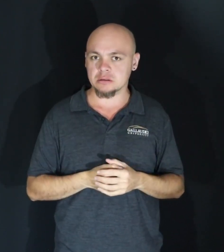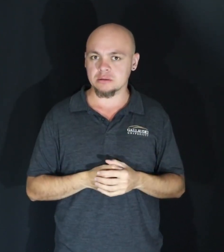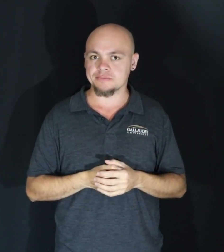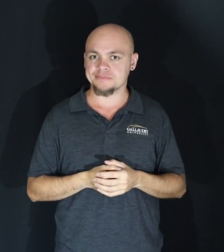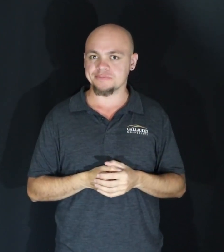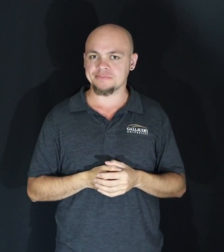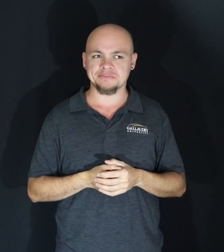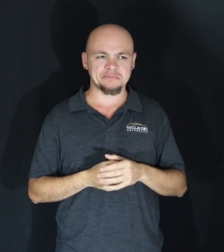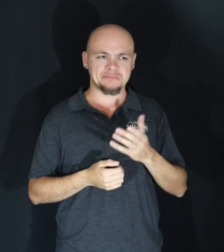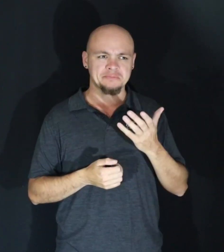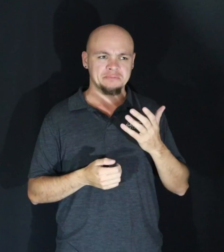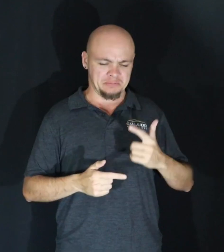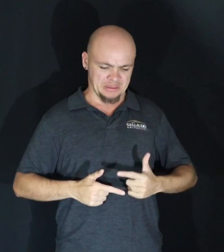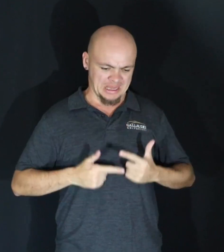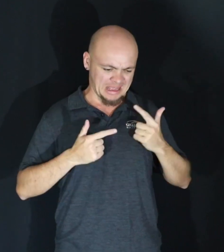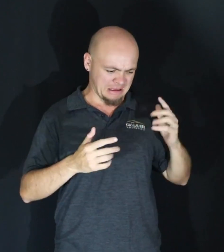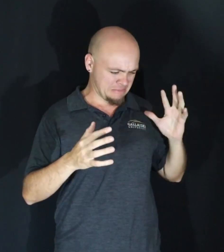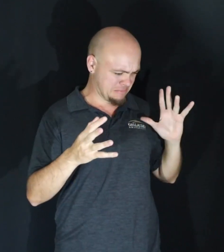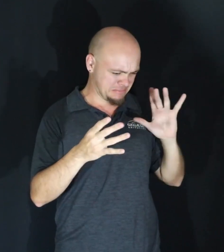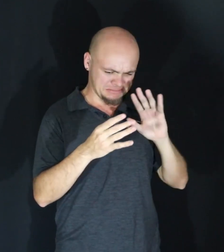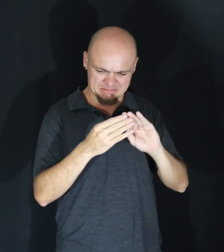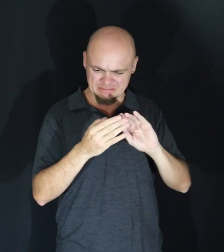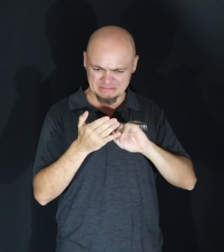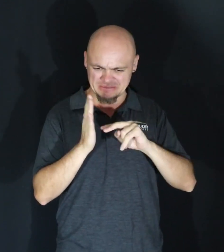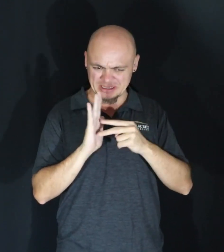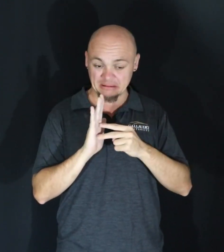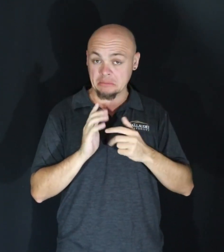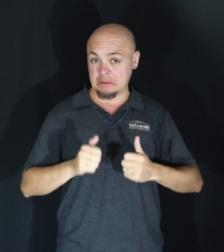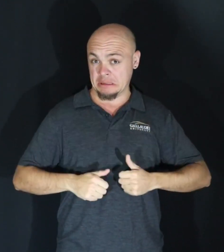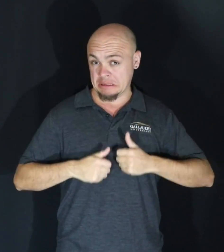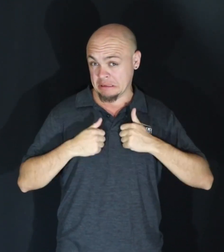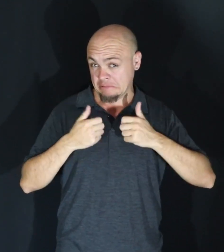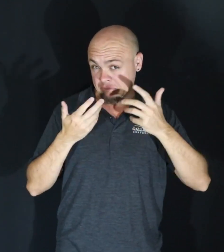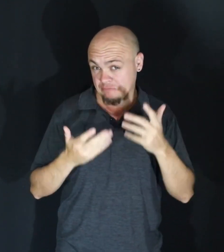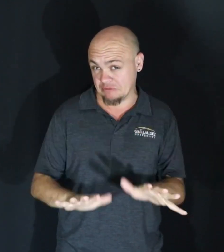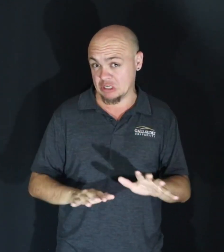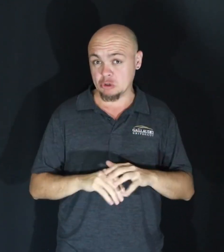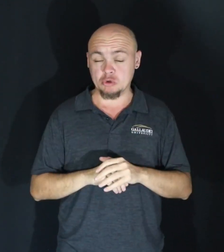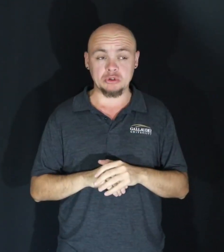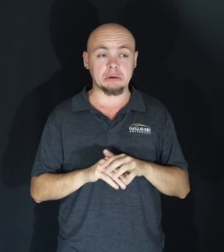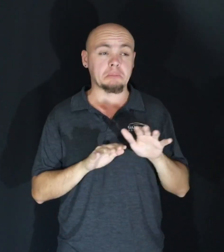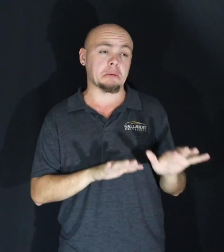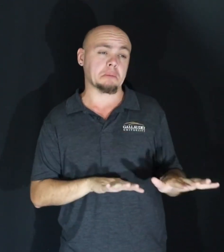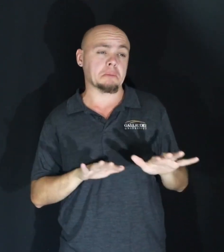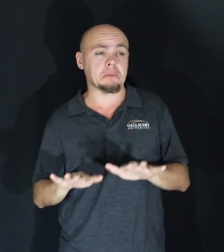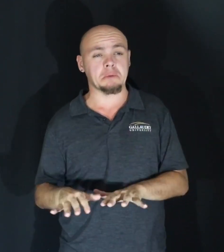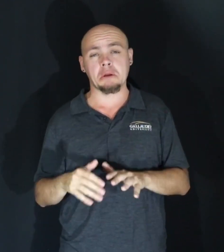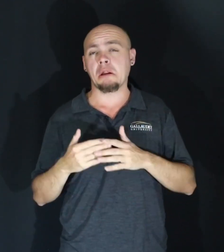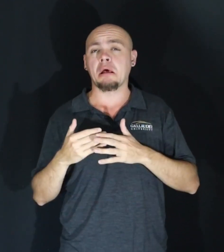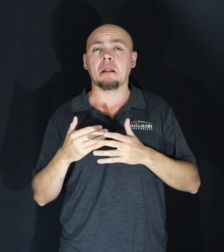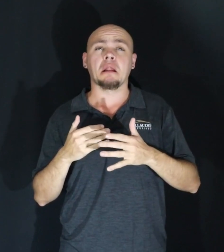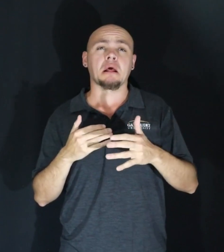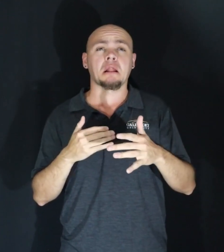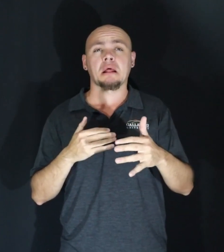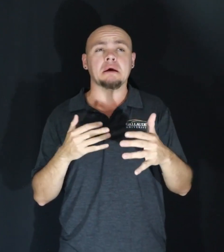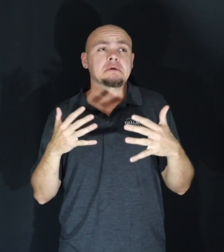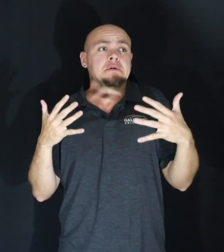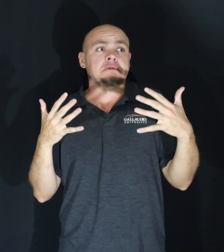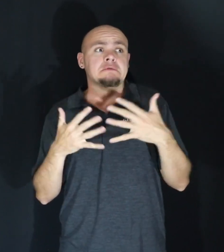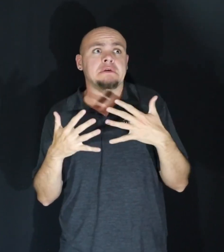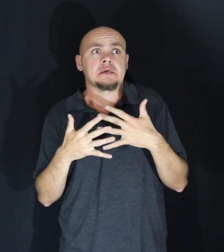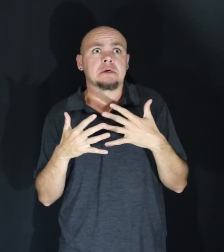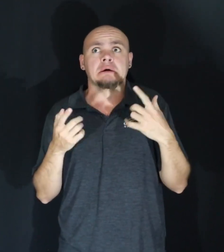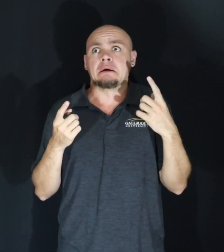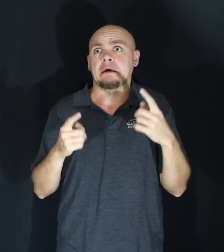What did all this mean? Was my life over? Should I take it easy and coast to the finish, living in fear of it